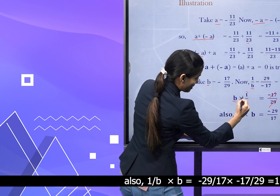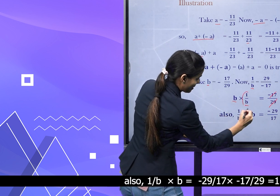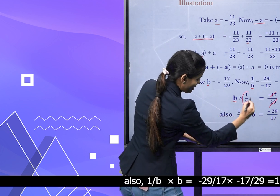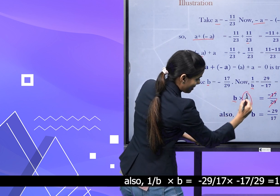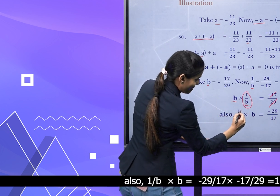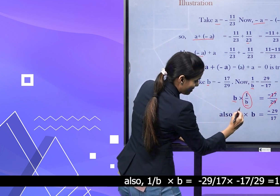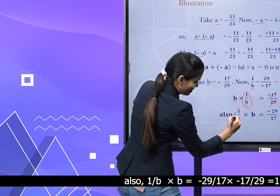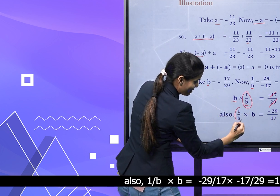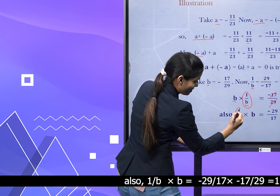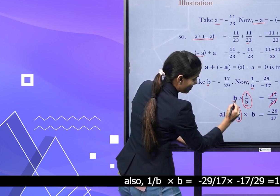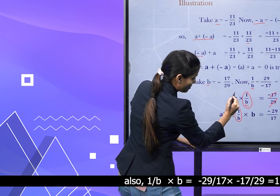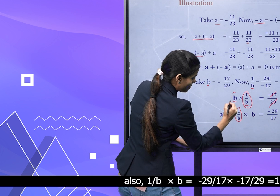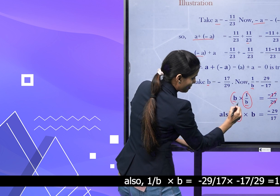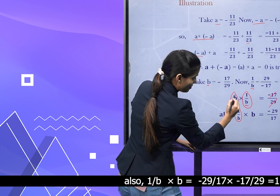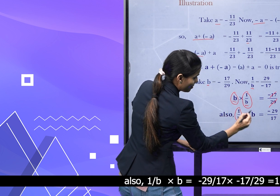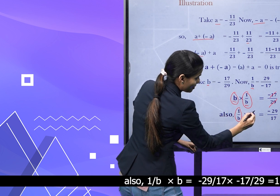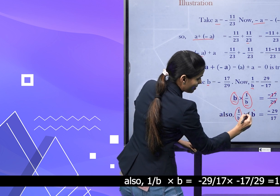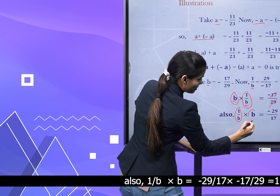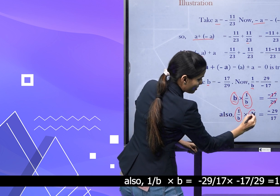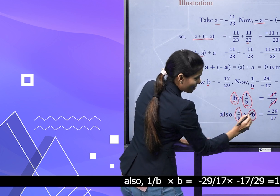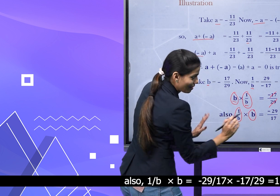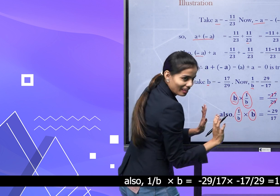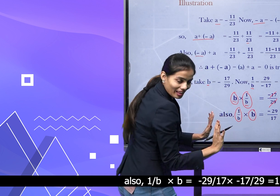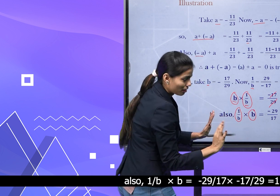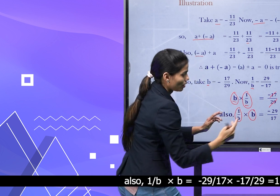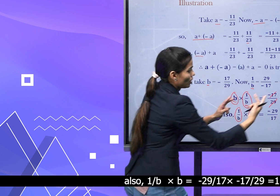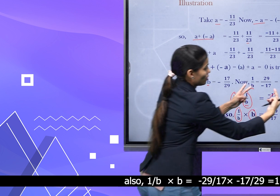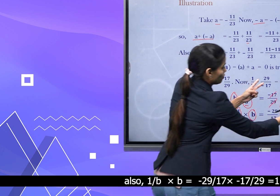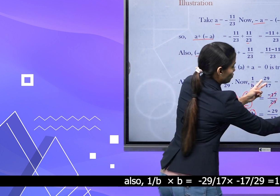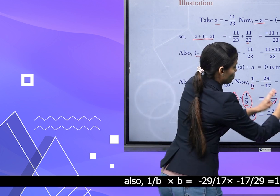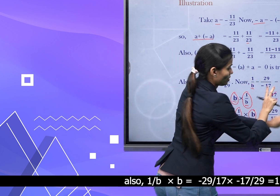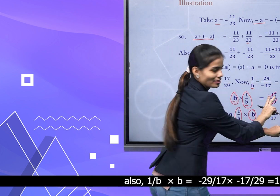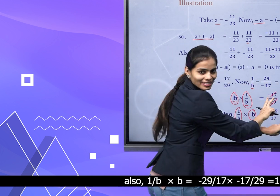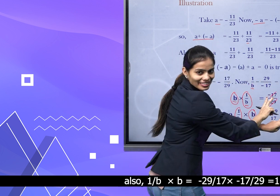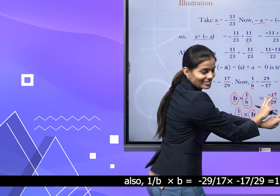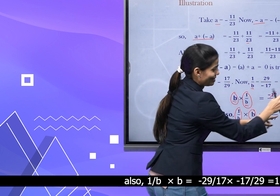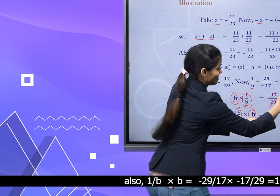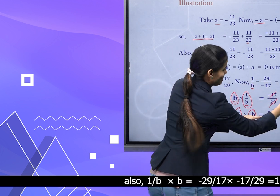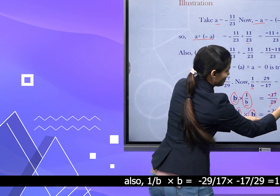to minus 29 by 17 into minus 17 by